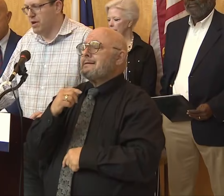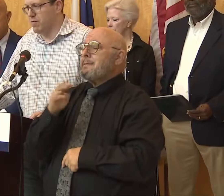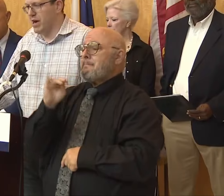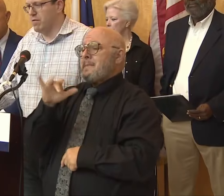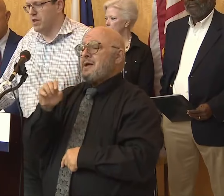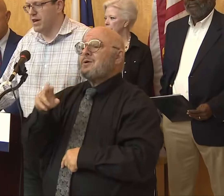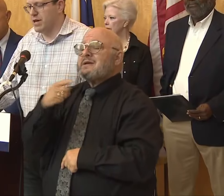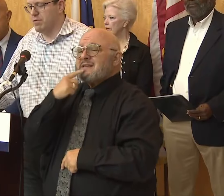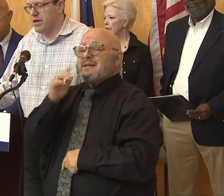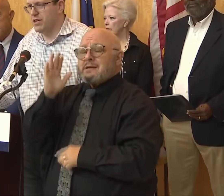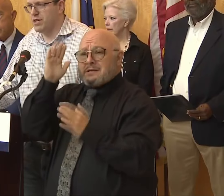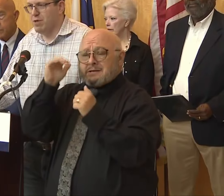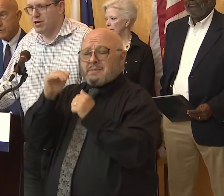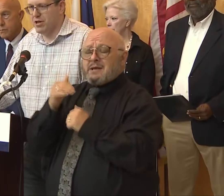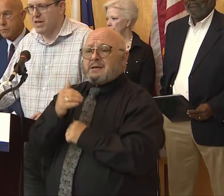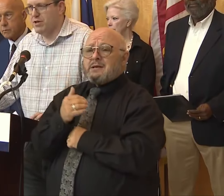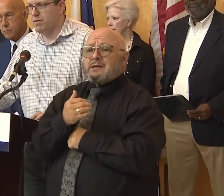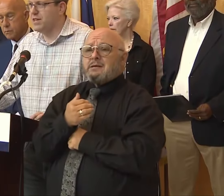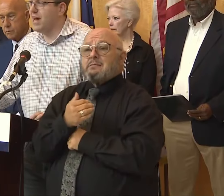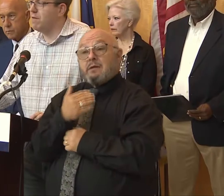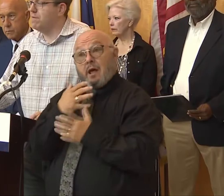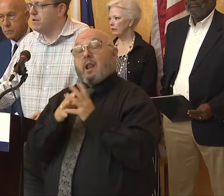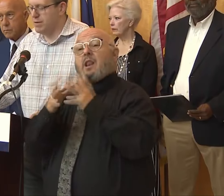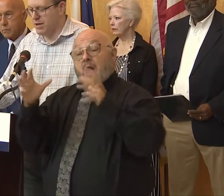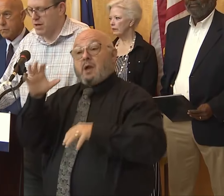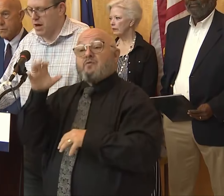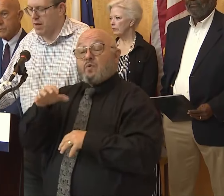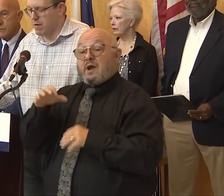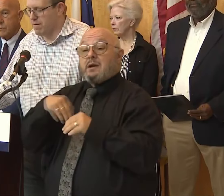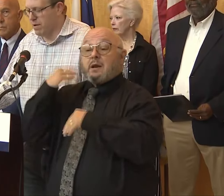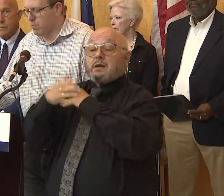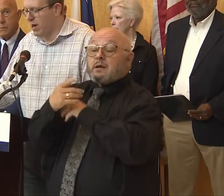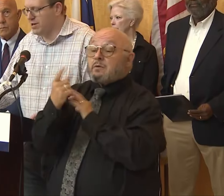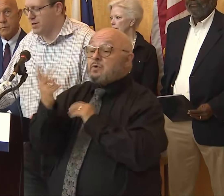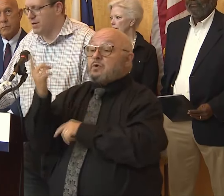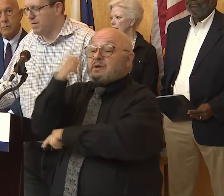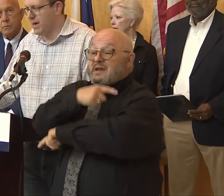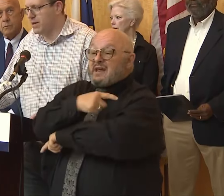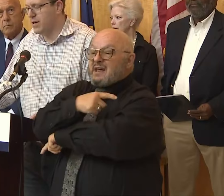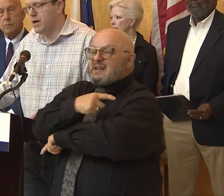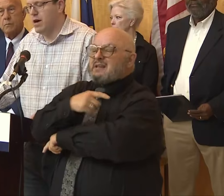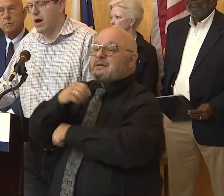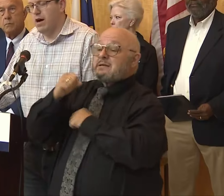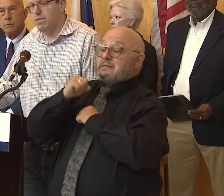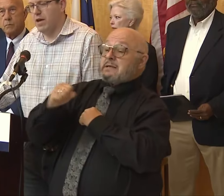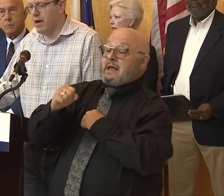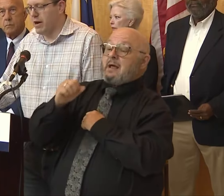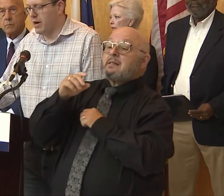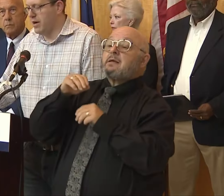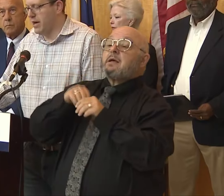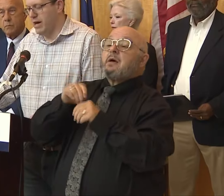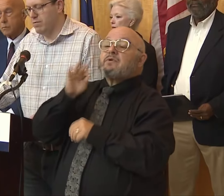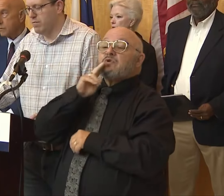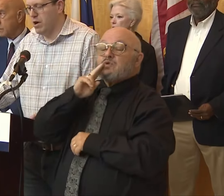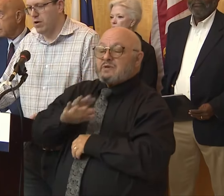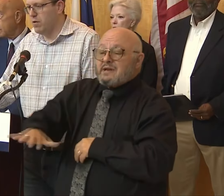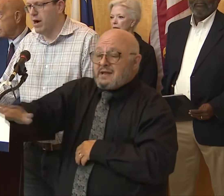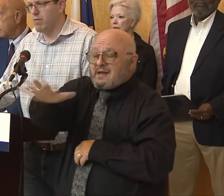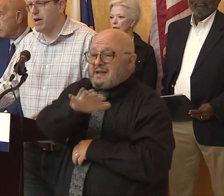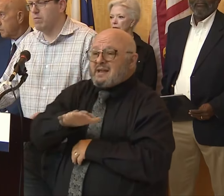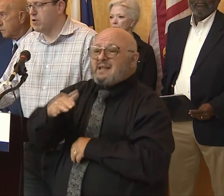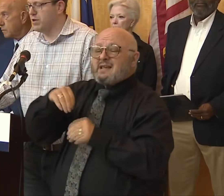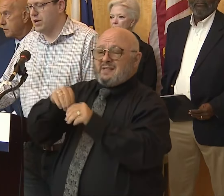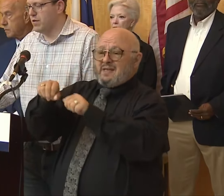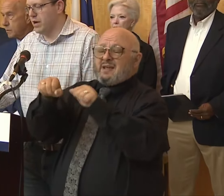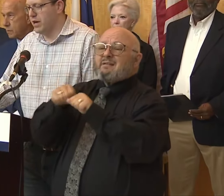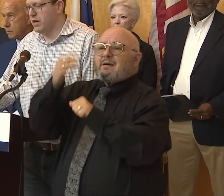a good bit of rain over the next couple of days, especially to the south of Houston. There are flood watches in effect for the area. Again, we all know how